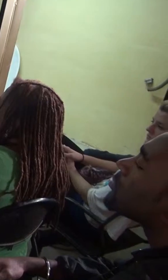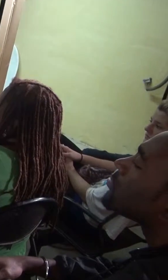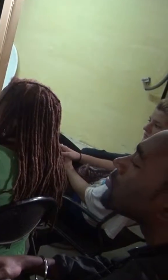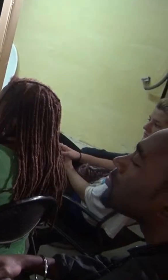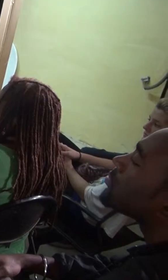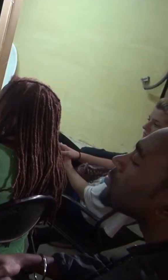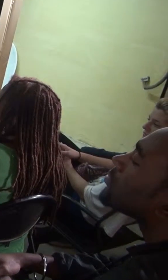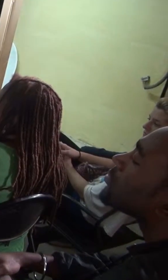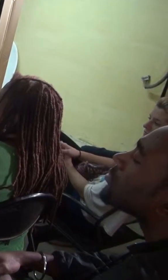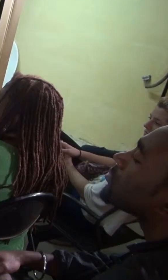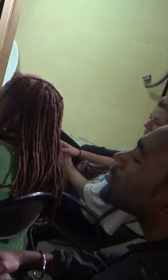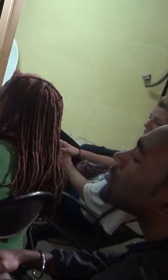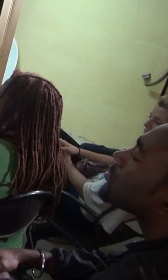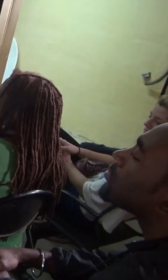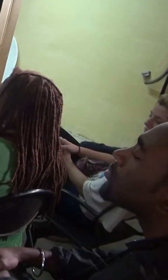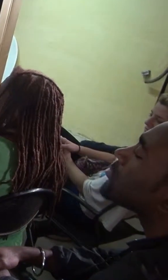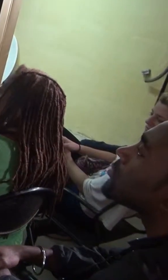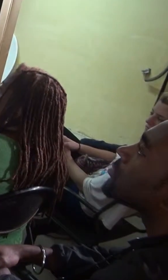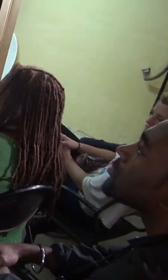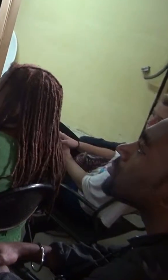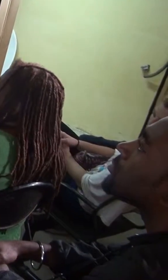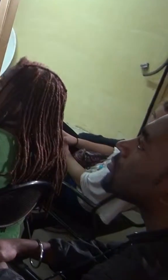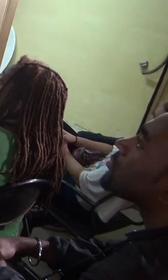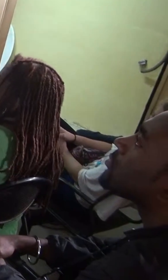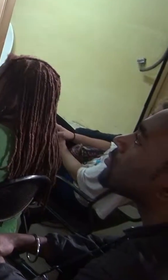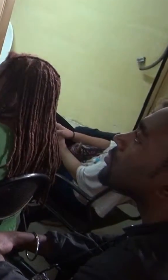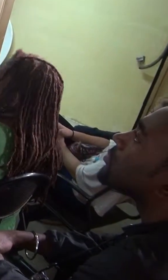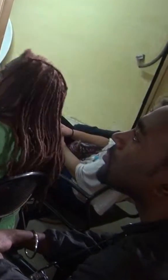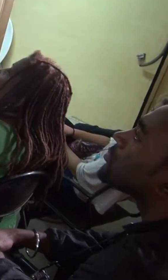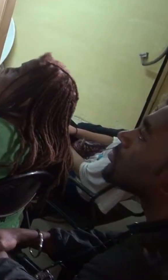They shape the stone one by one according to the design.